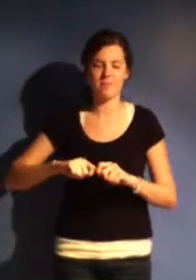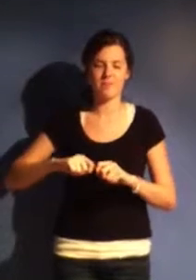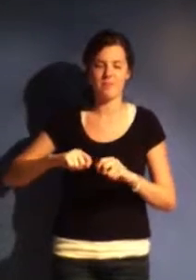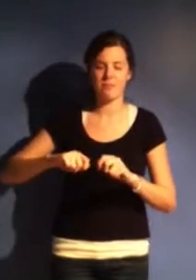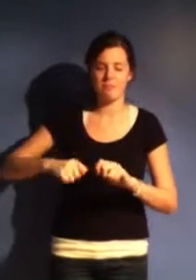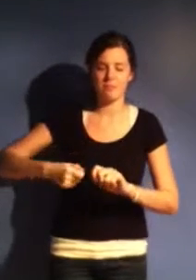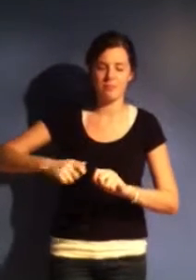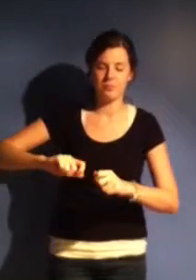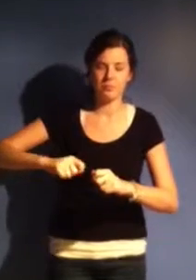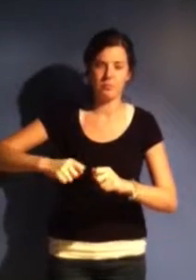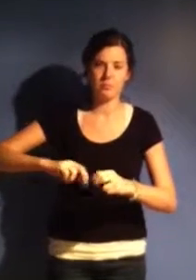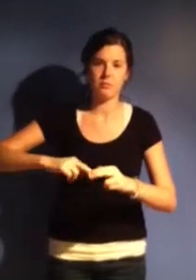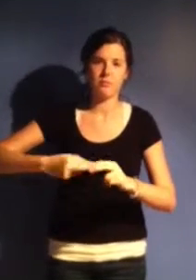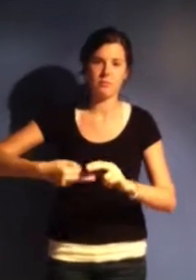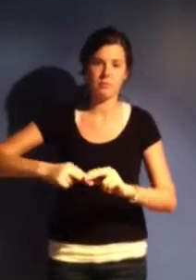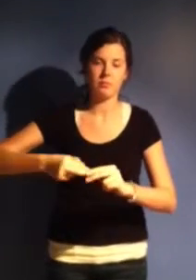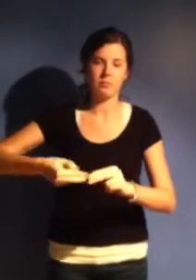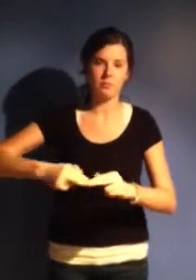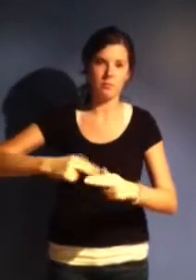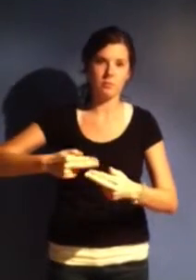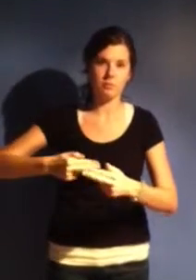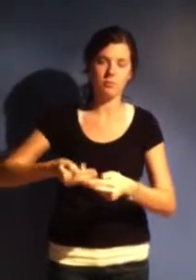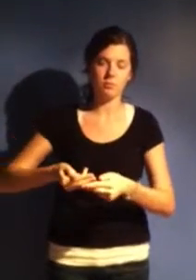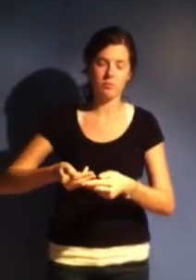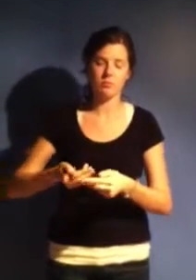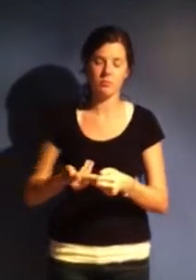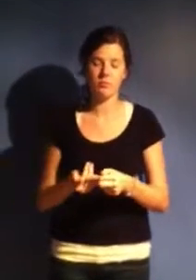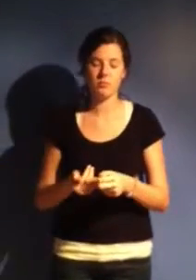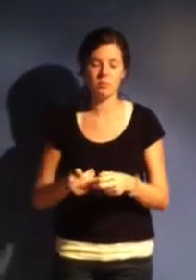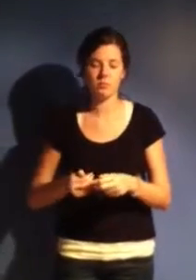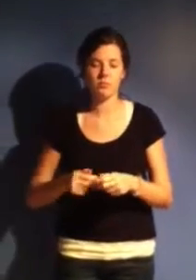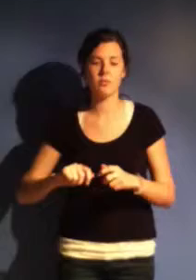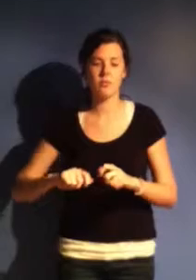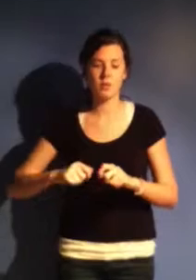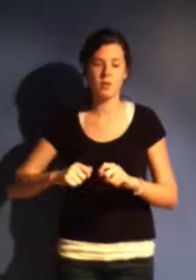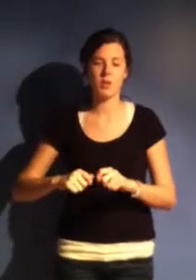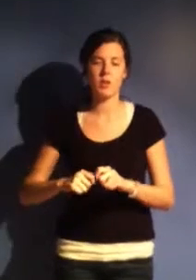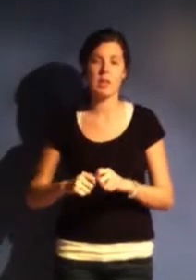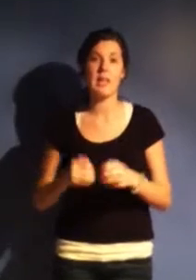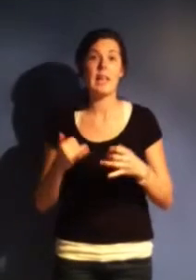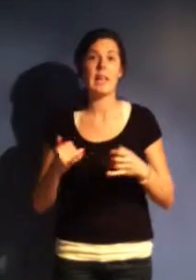over the cheese mixture, and then continue to fold in a flag